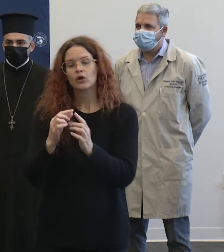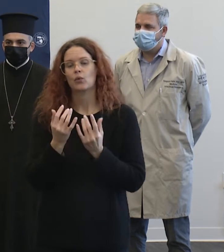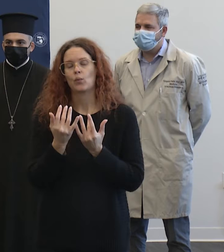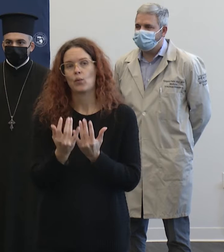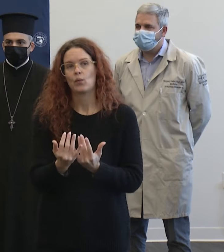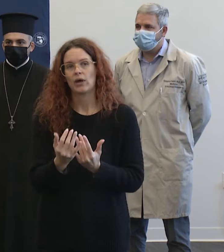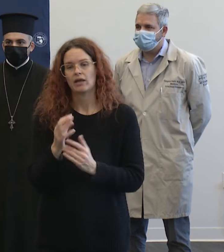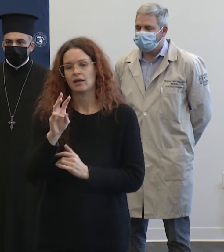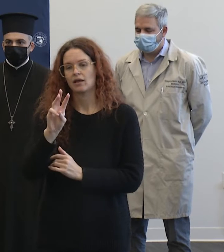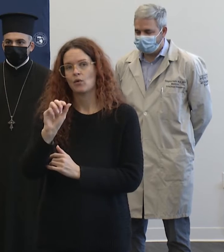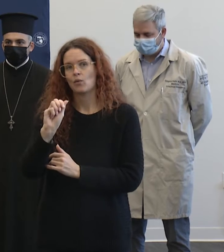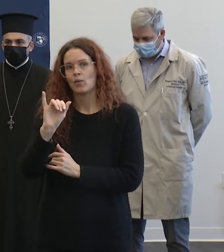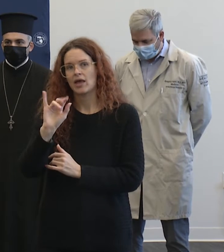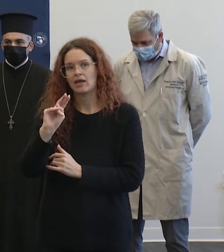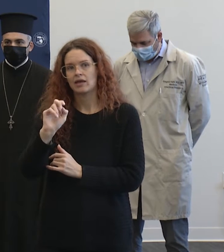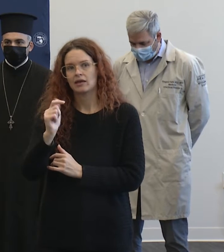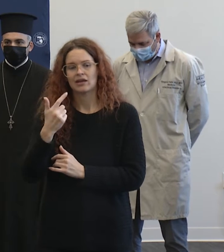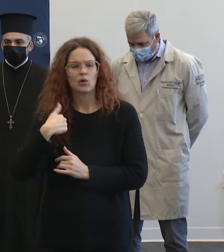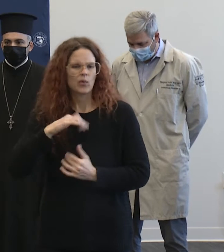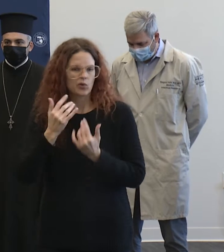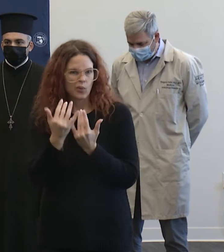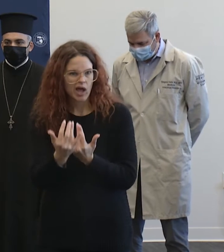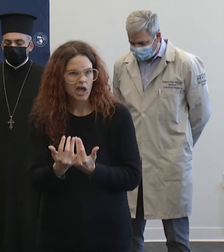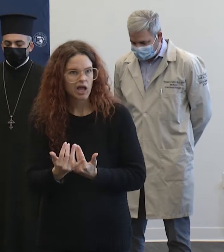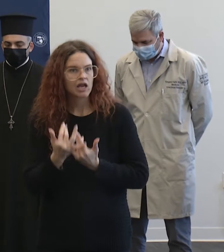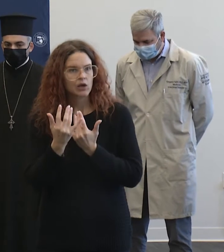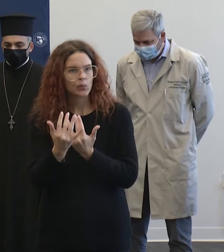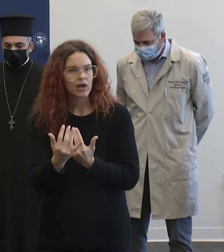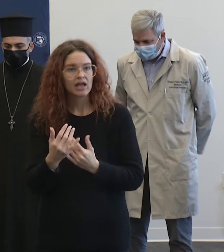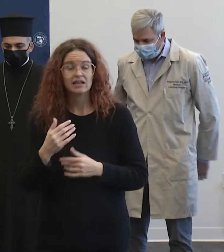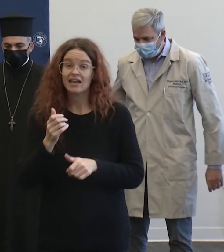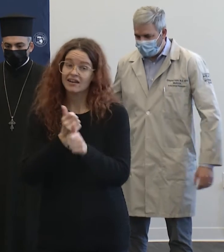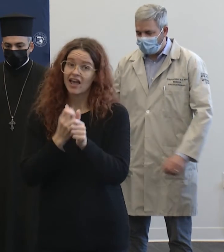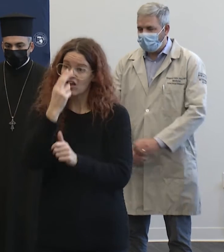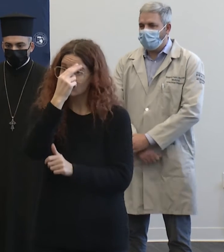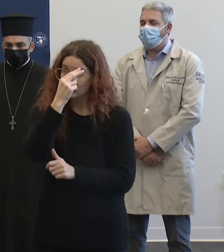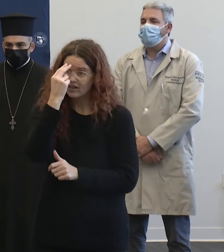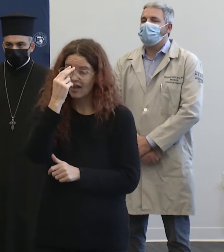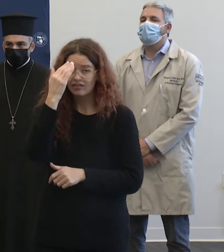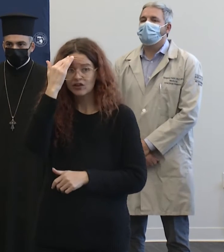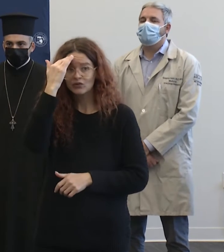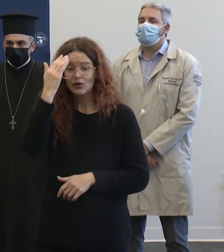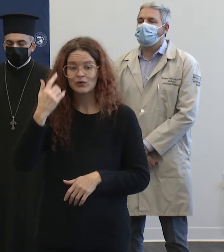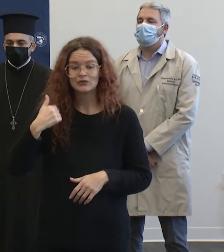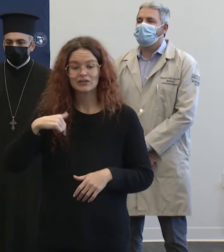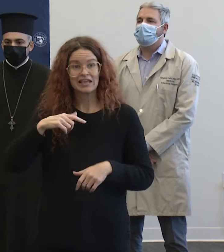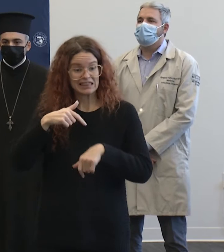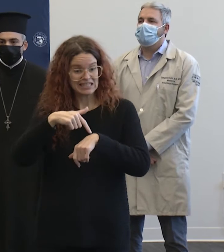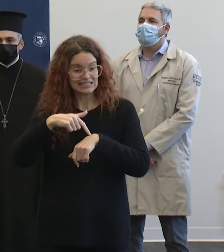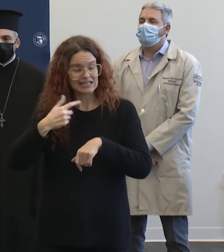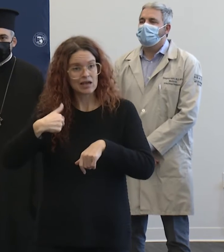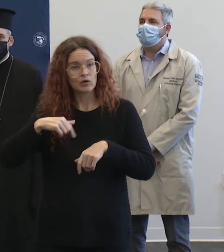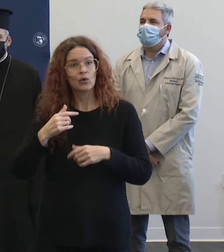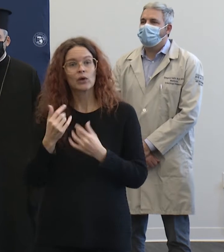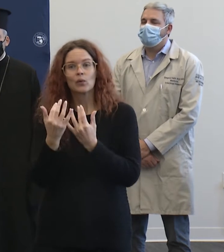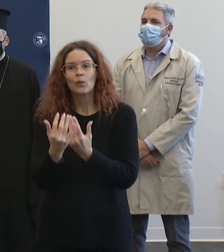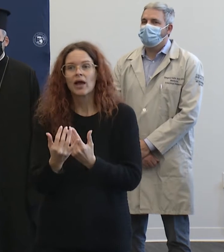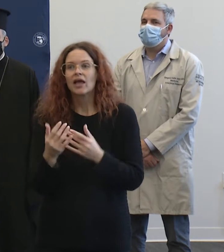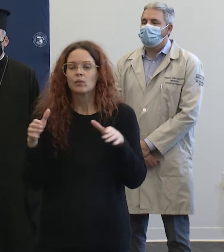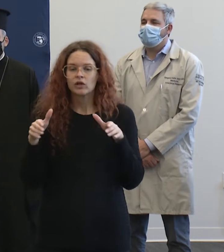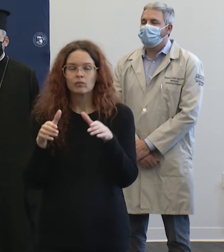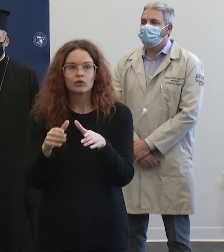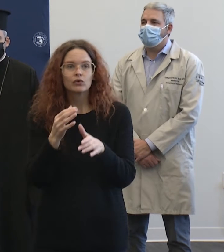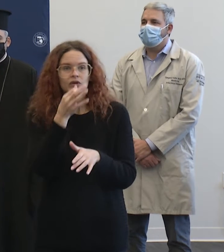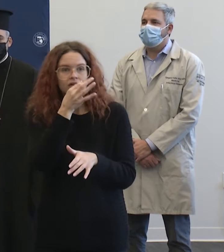waiting. We wait. And as every Catholic knows, before we in this time commune with eternity at Mass